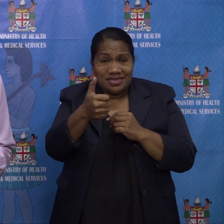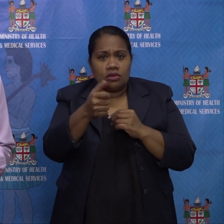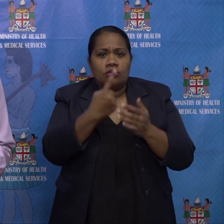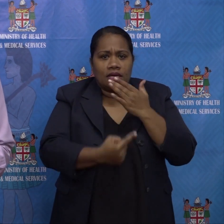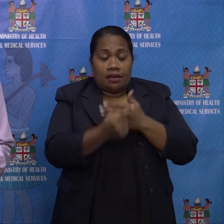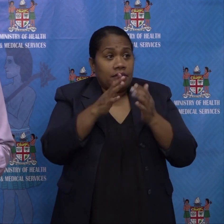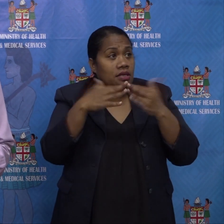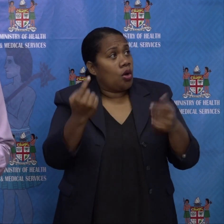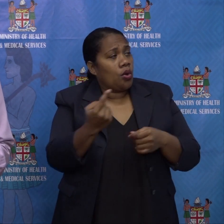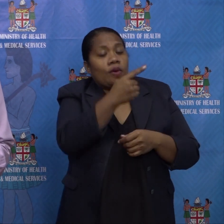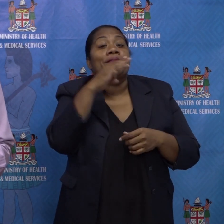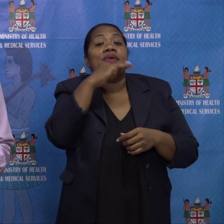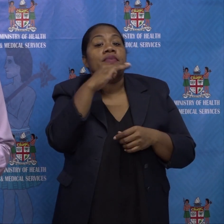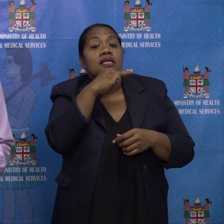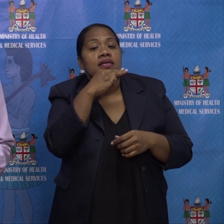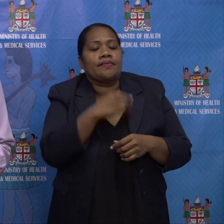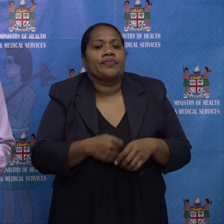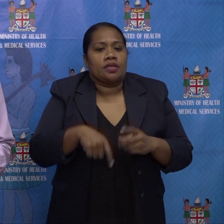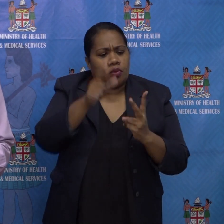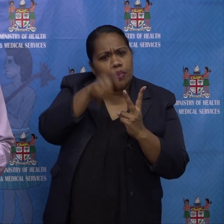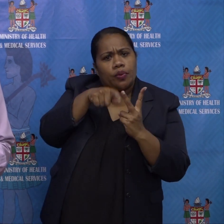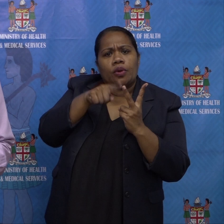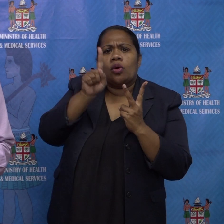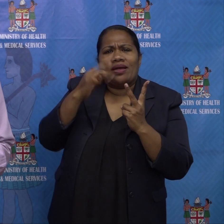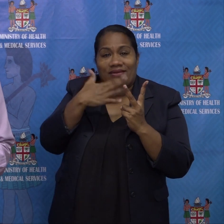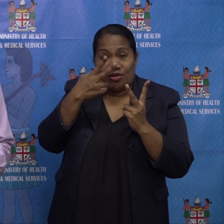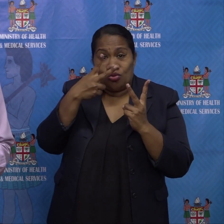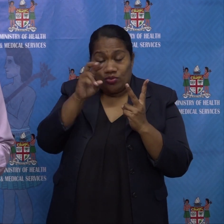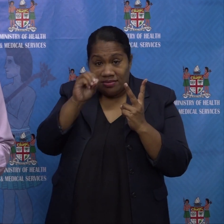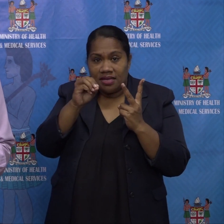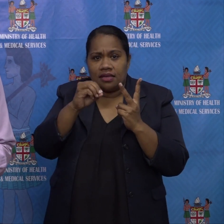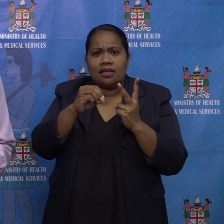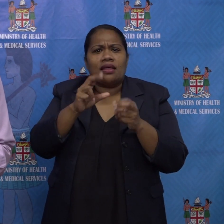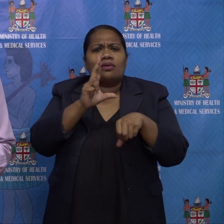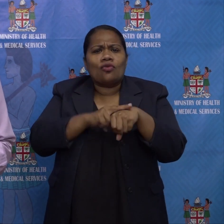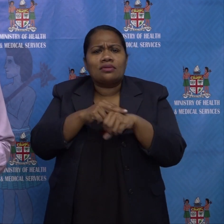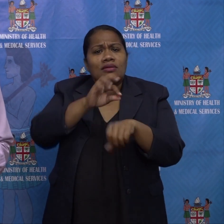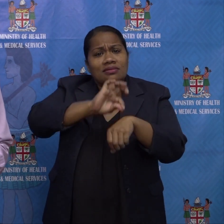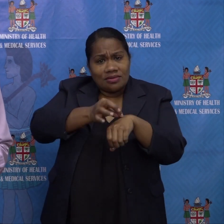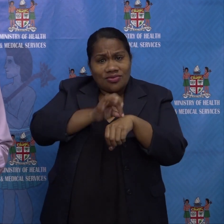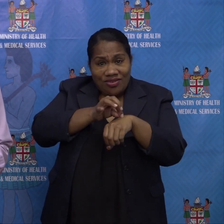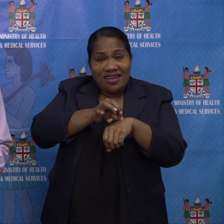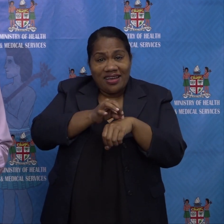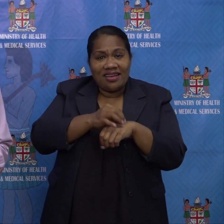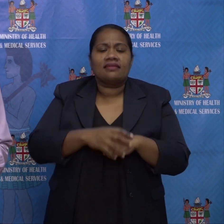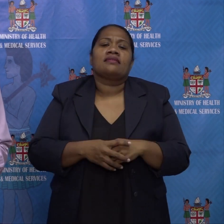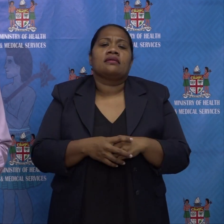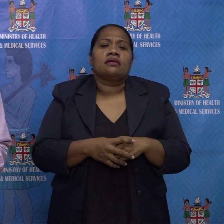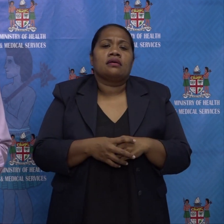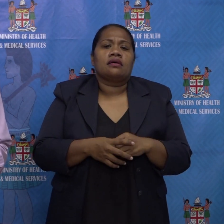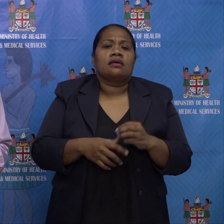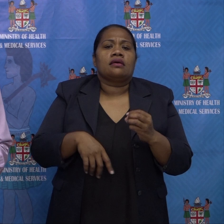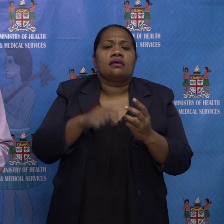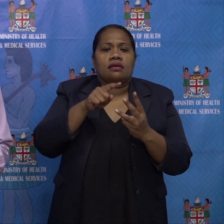in Melbourne. Case 120, the 25-year-old doctor in Lota Hospital. And this most recent patient